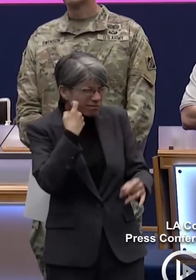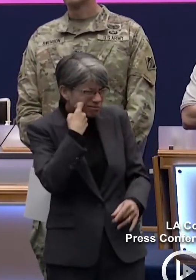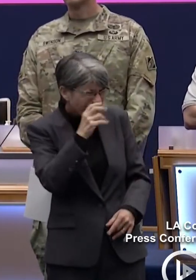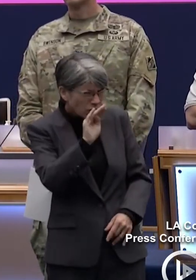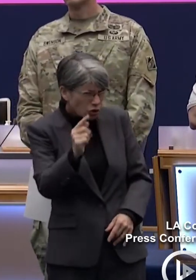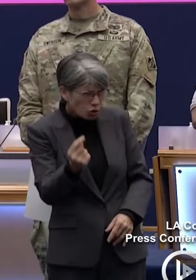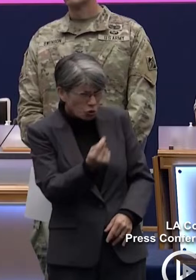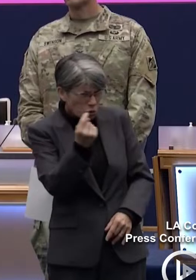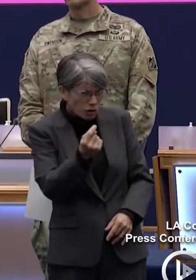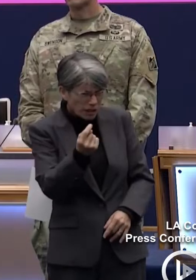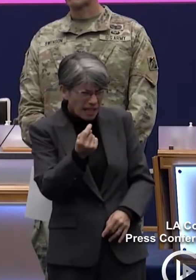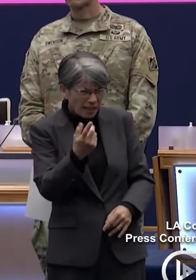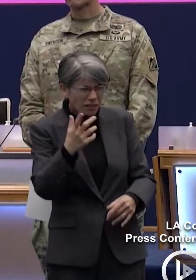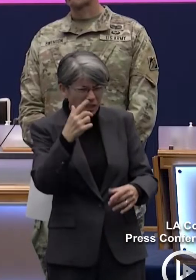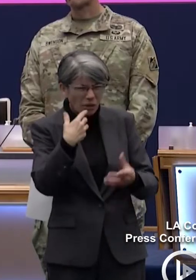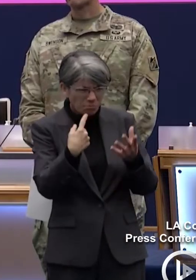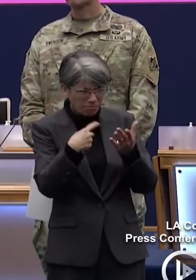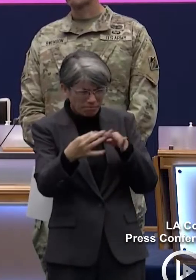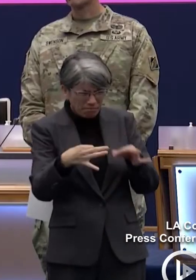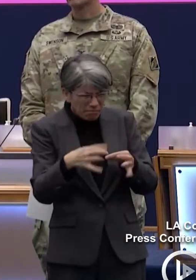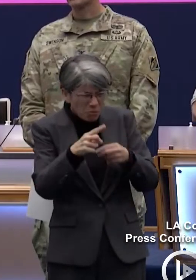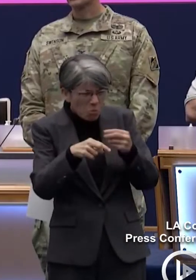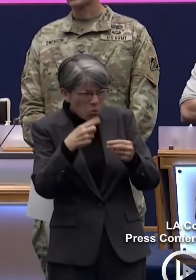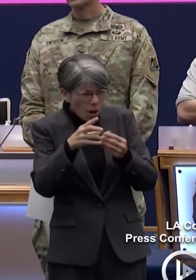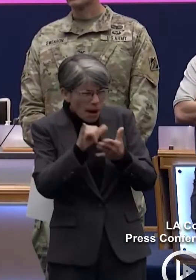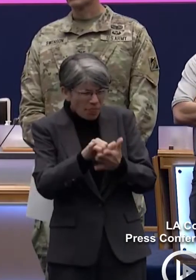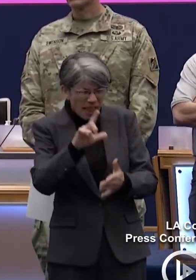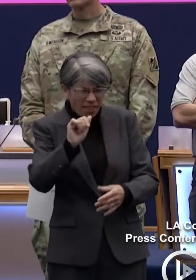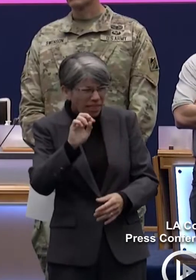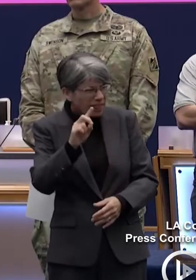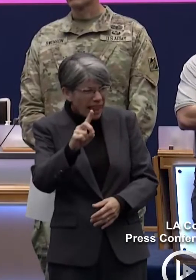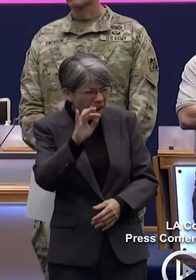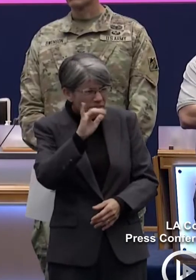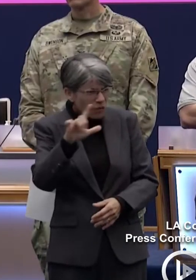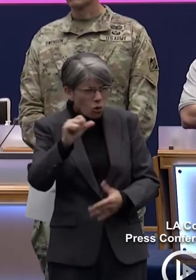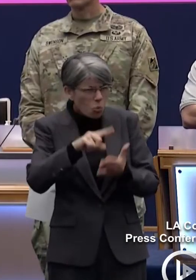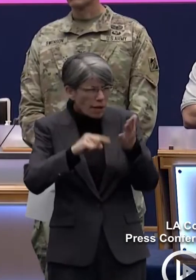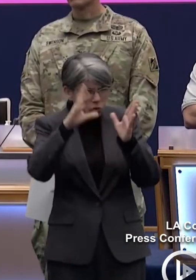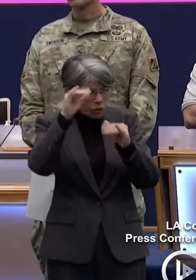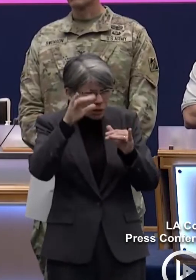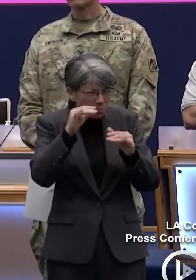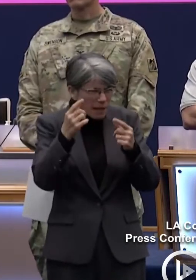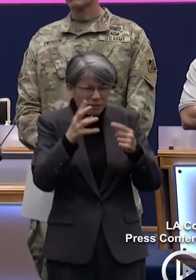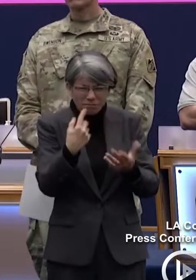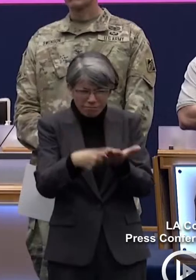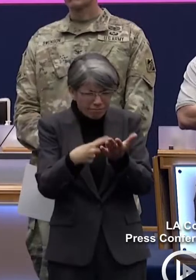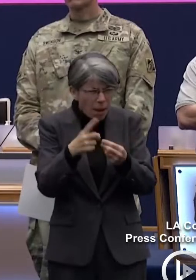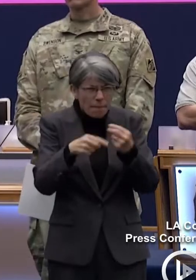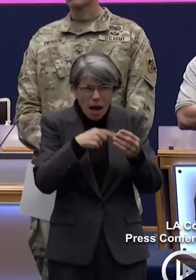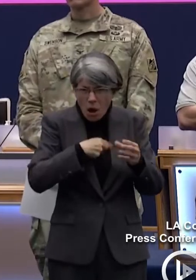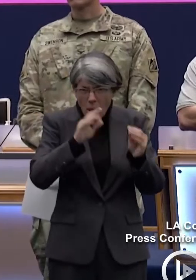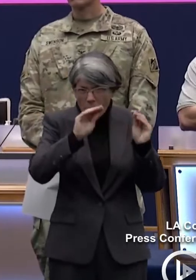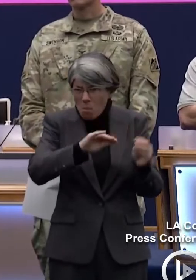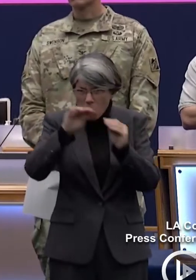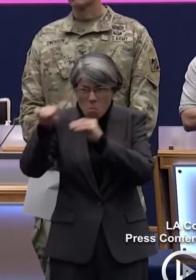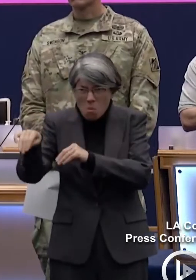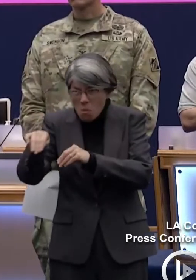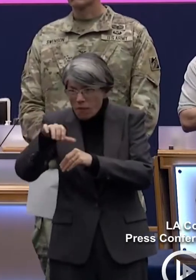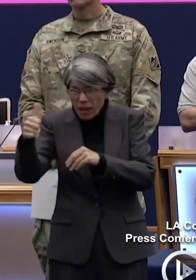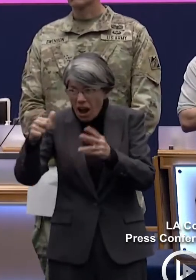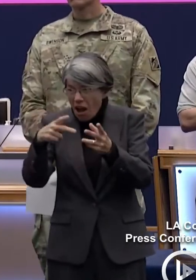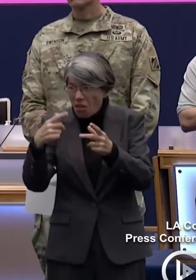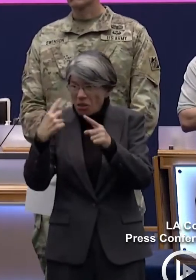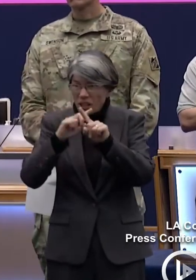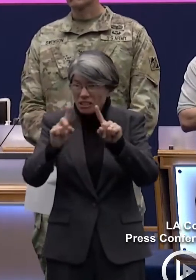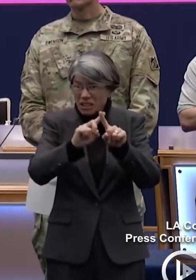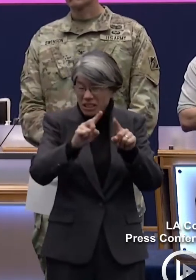be discussing this further about those landfills. Can you go into more detail about what you expect to discuss? Are we talking about relocating some of those